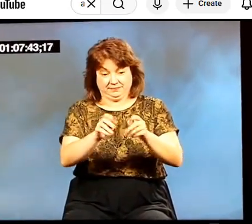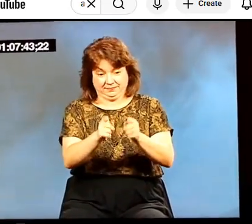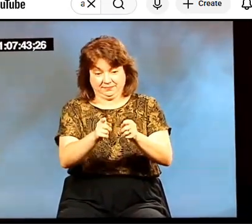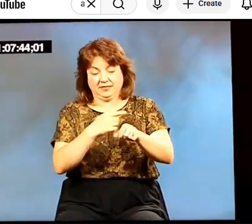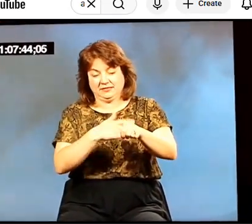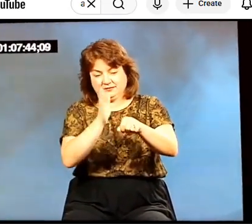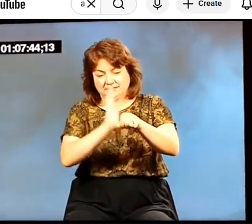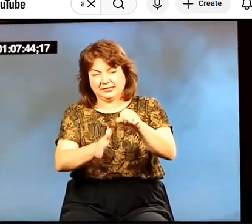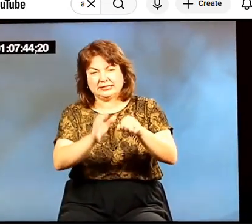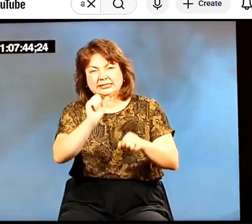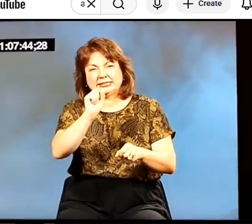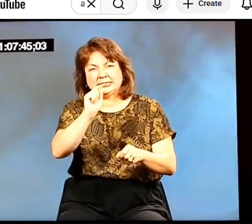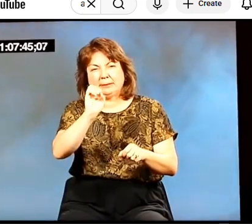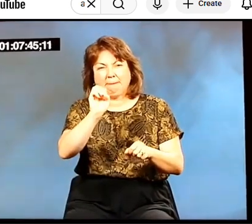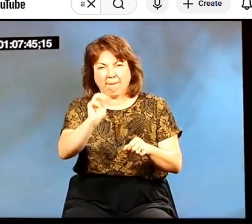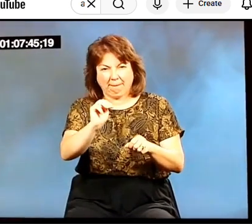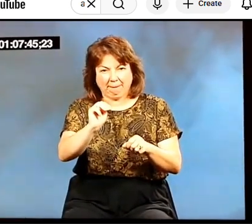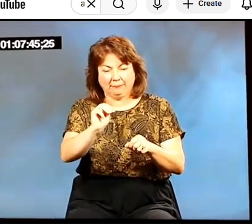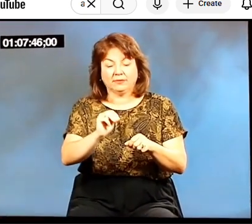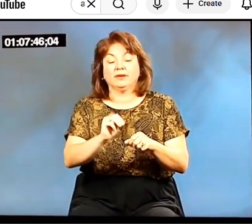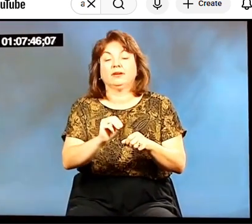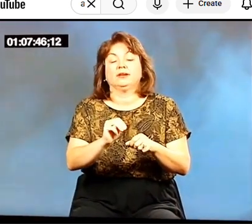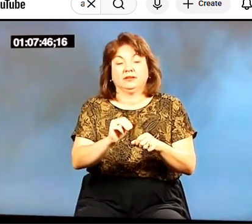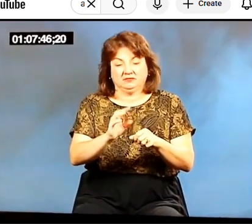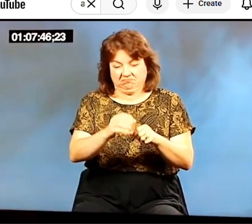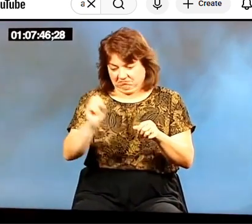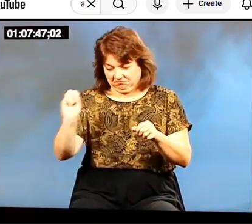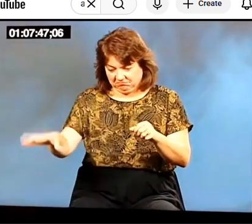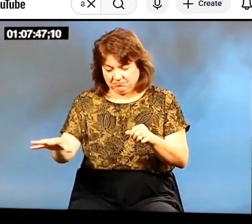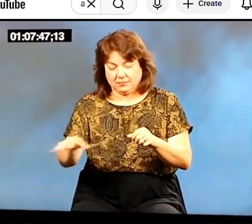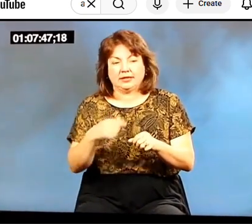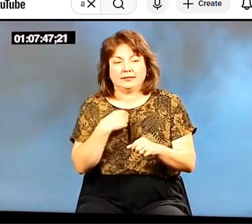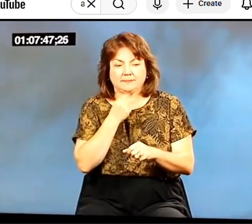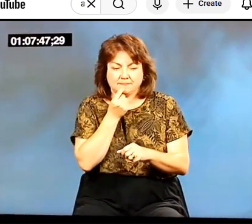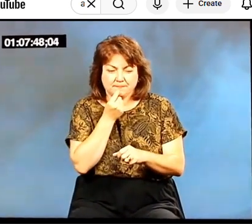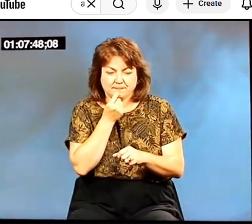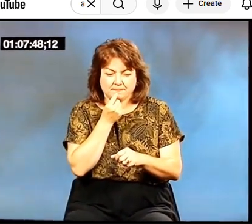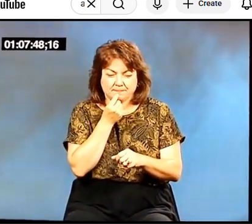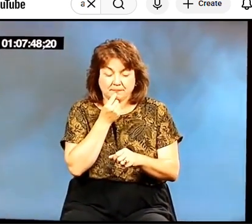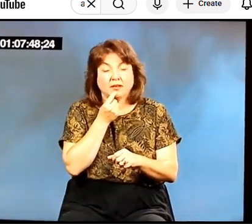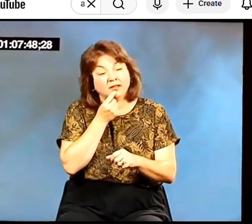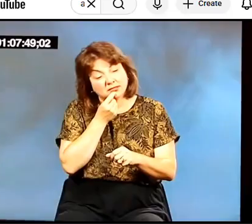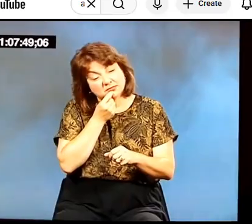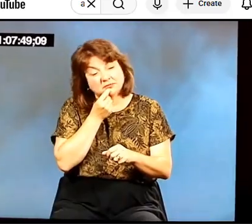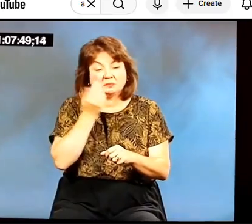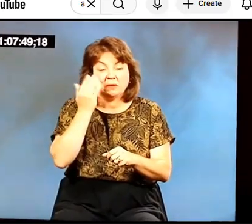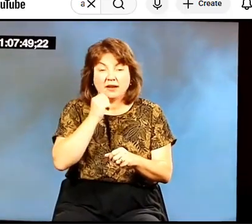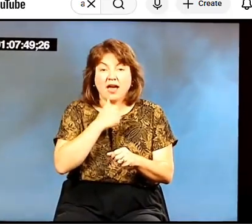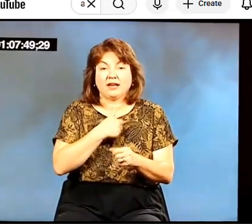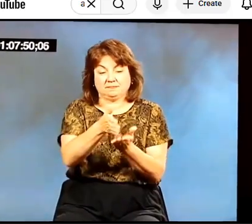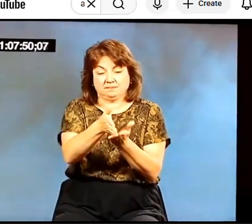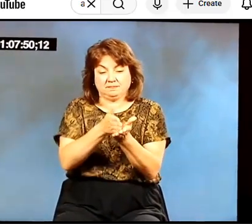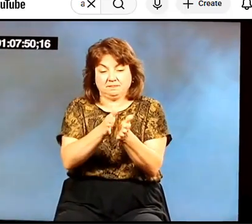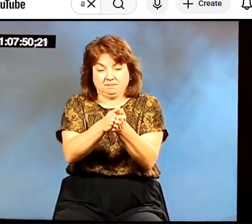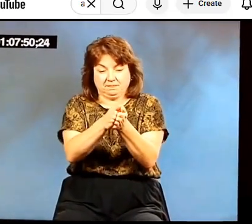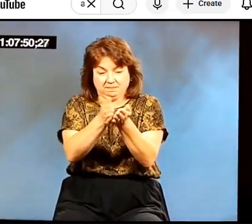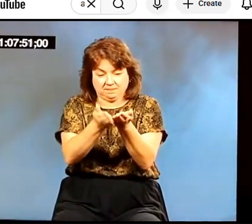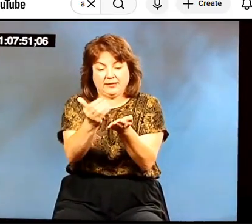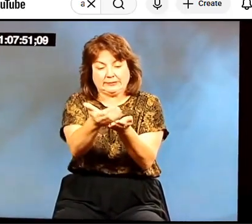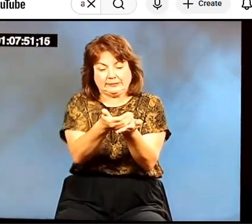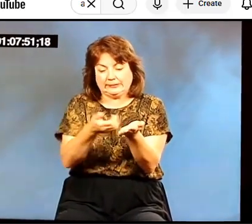gonna do? And I decided I was going to cut off the stems and throw the stems in the trash.